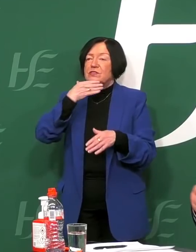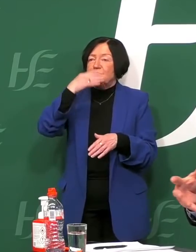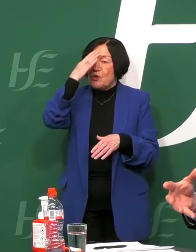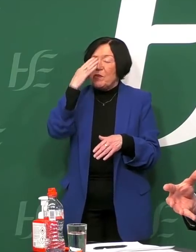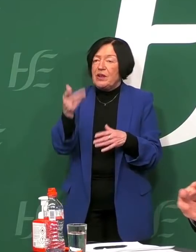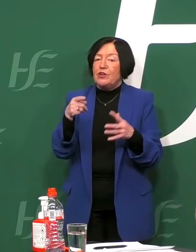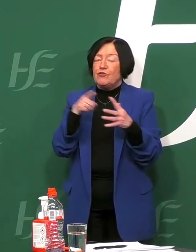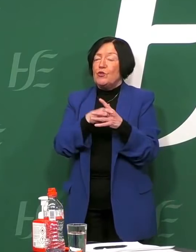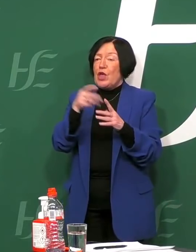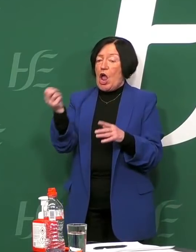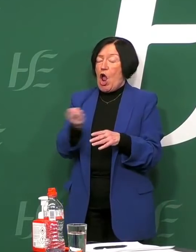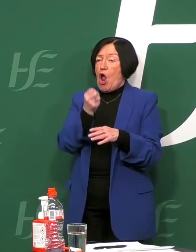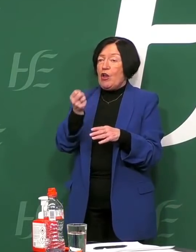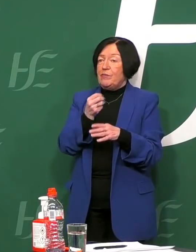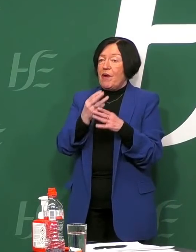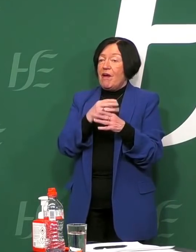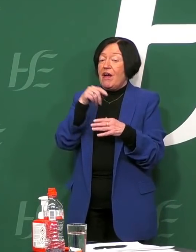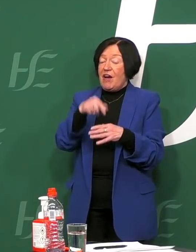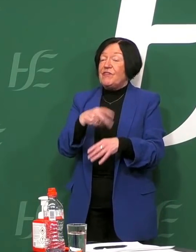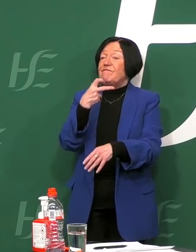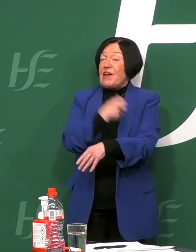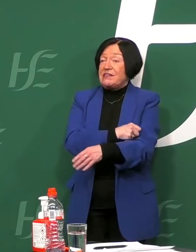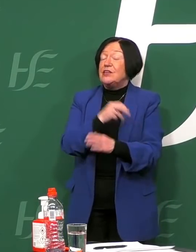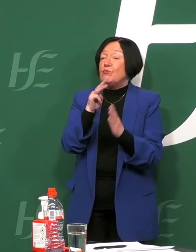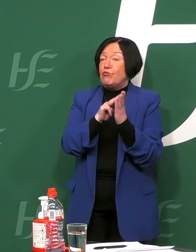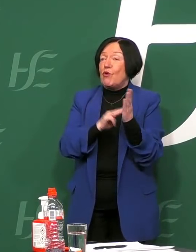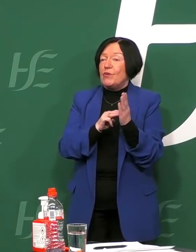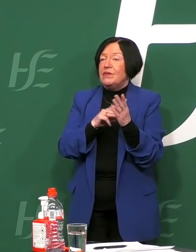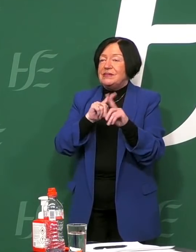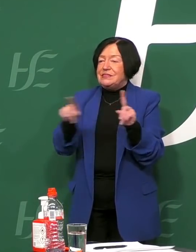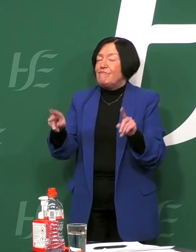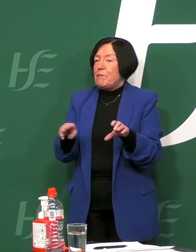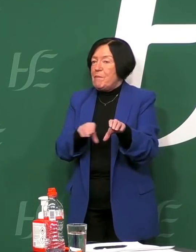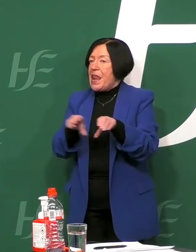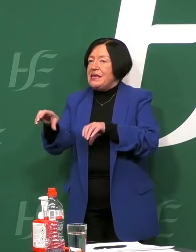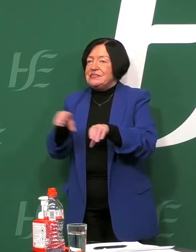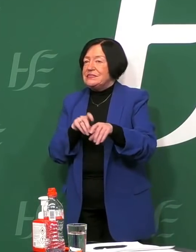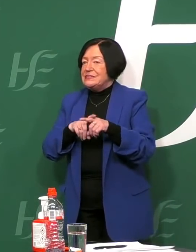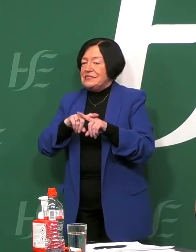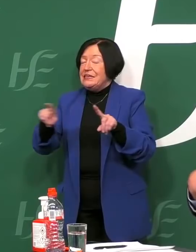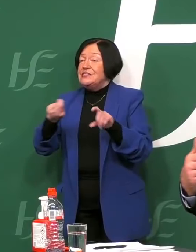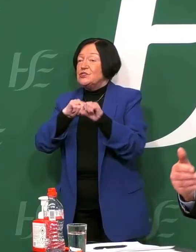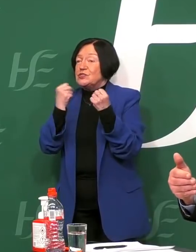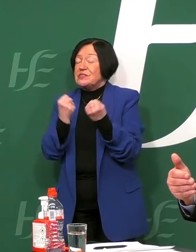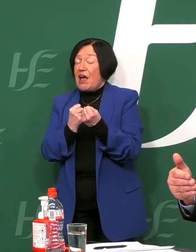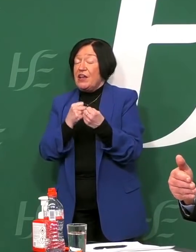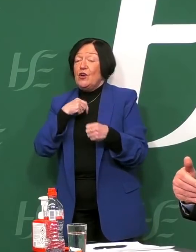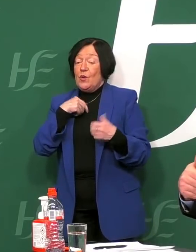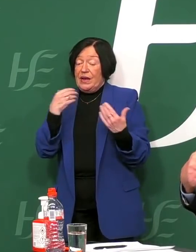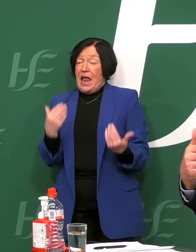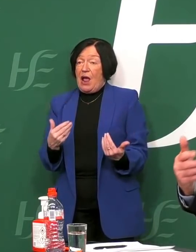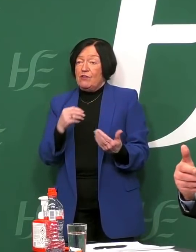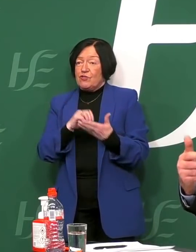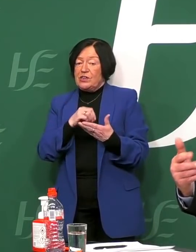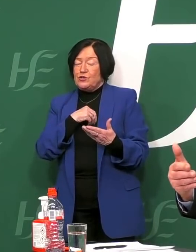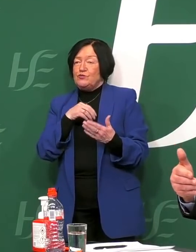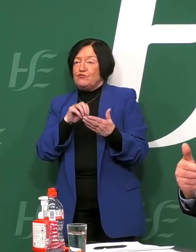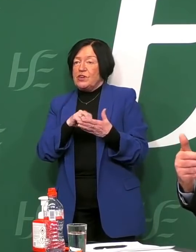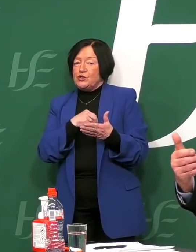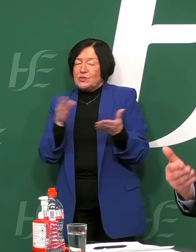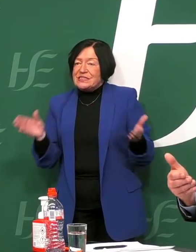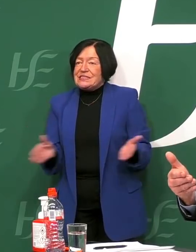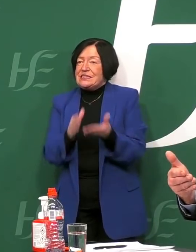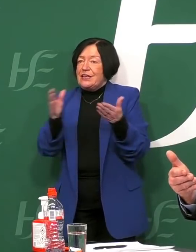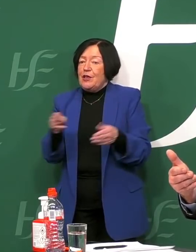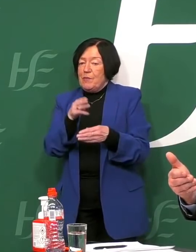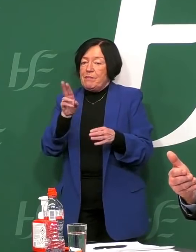or, through the early part of the primary vaccination programme, we were in a different place as a society. So I suppose all we're really doing is A, trying to just stimulate it that